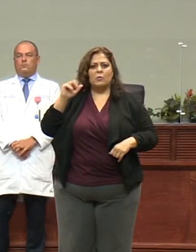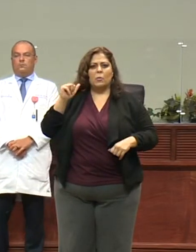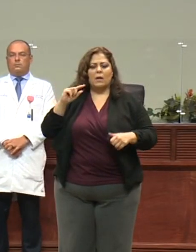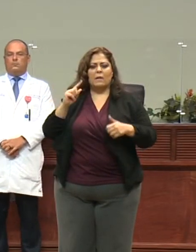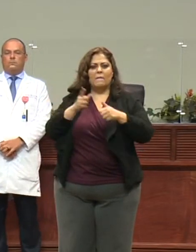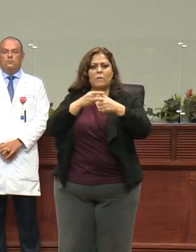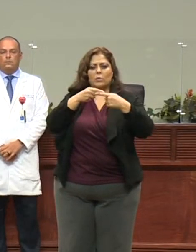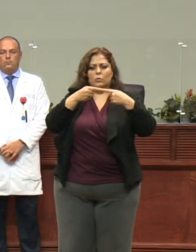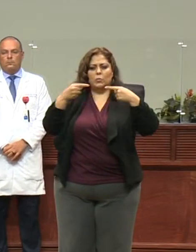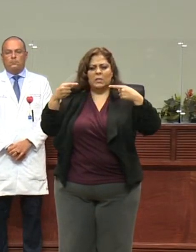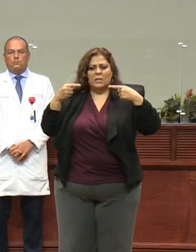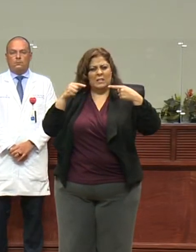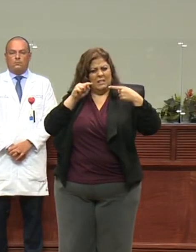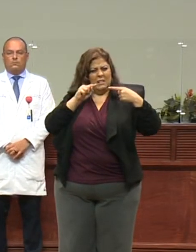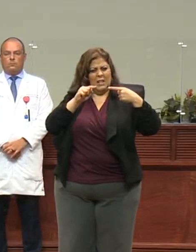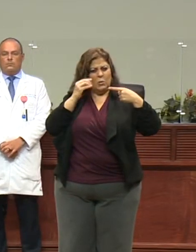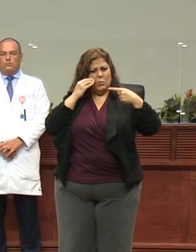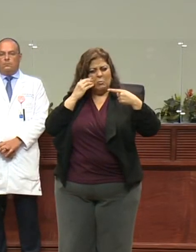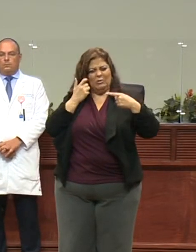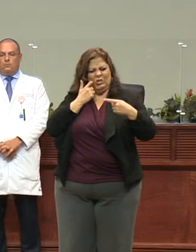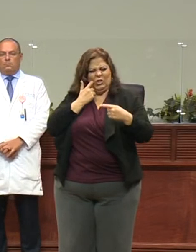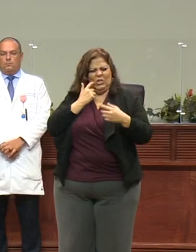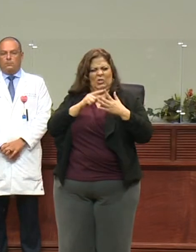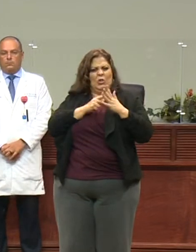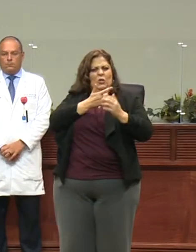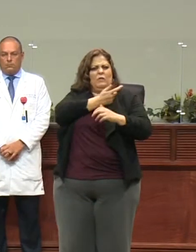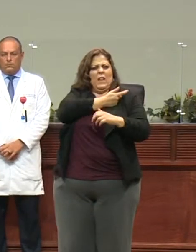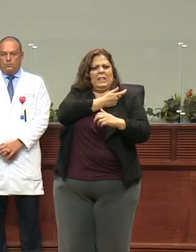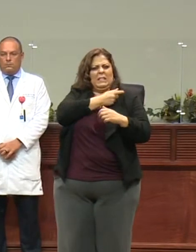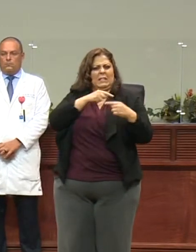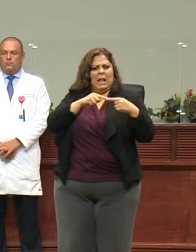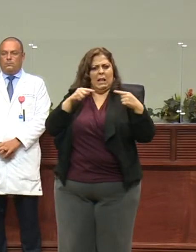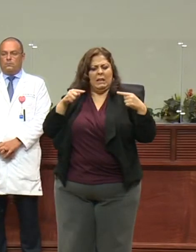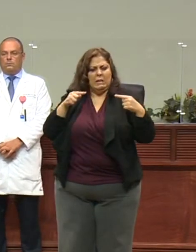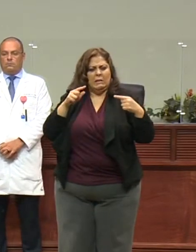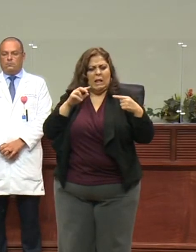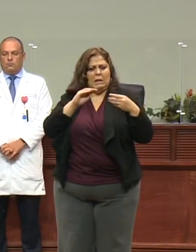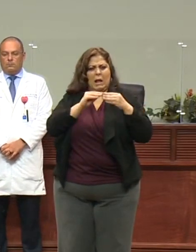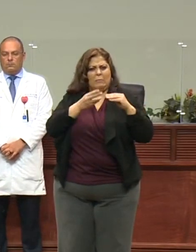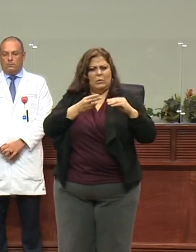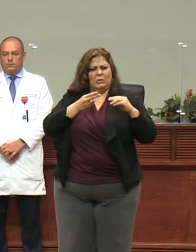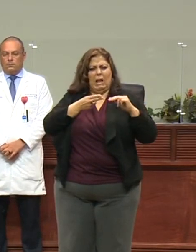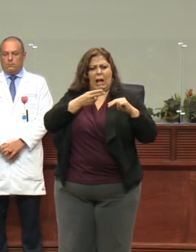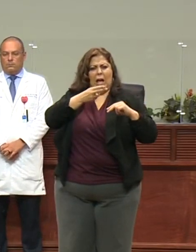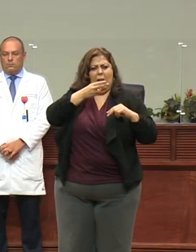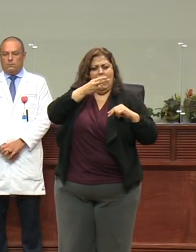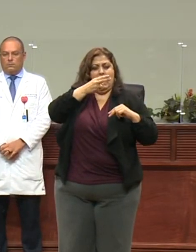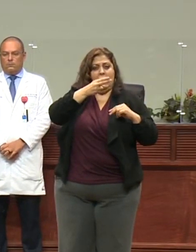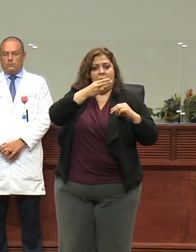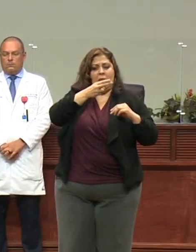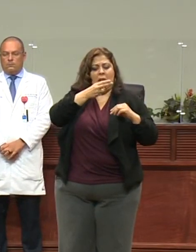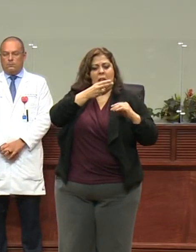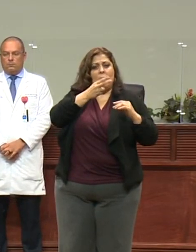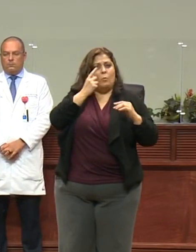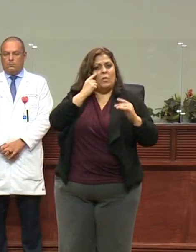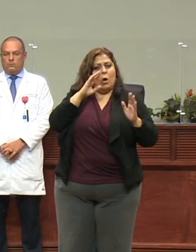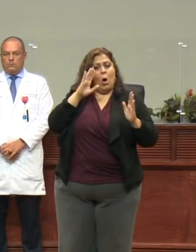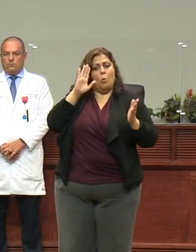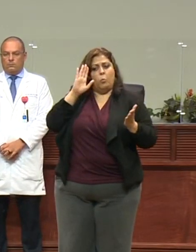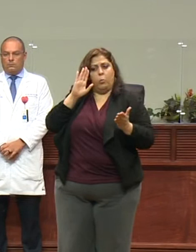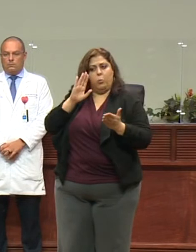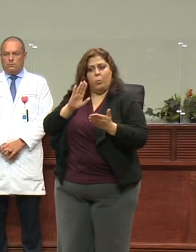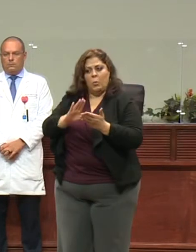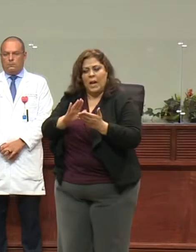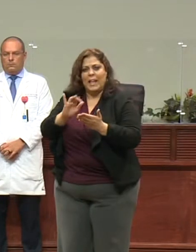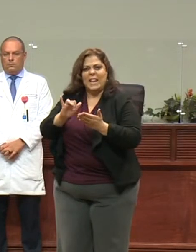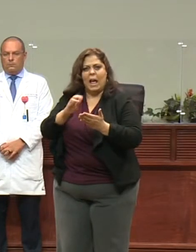vaccinate. And that's concerning. Actually, we never thought that we would be at this point again.